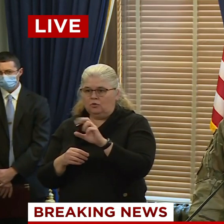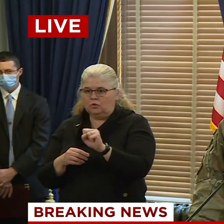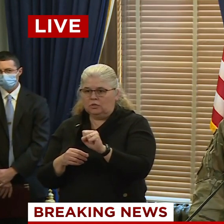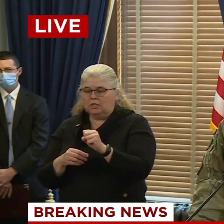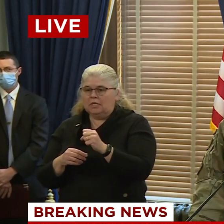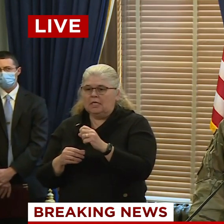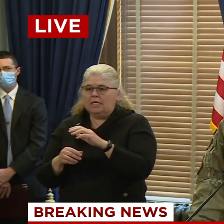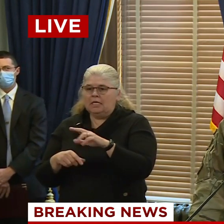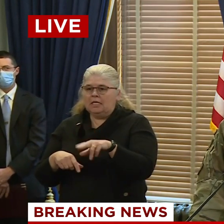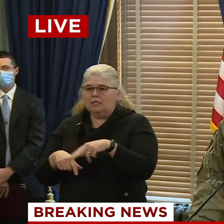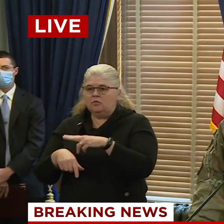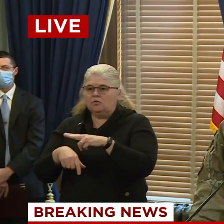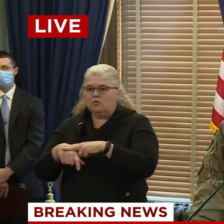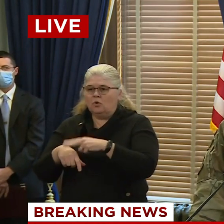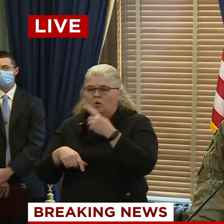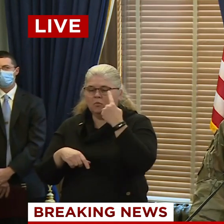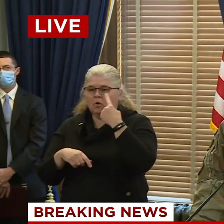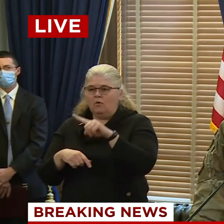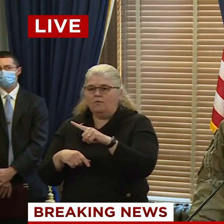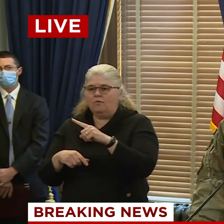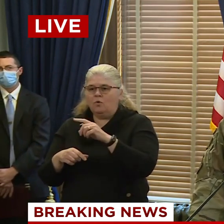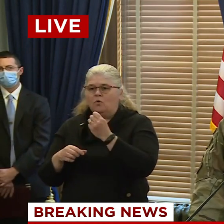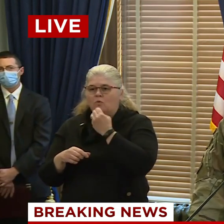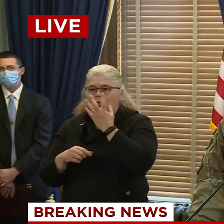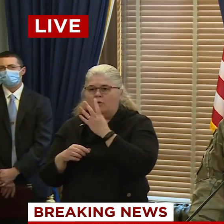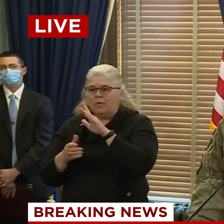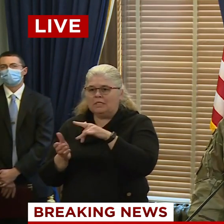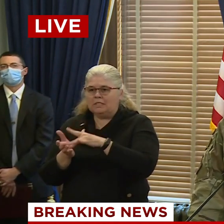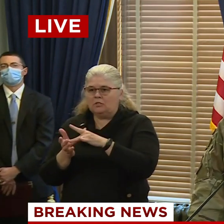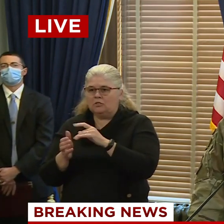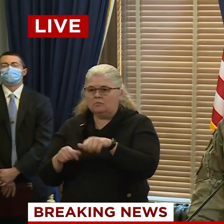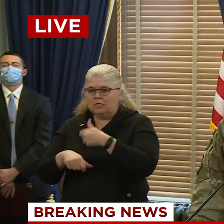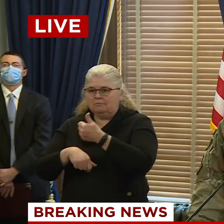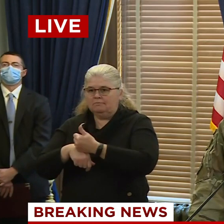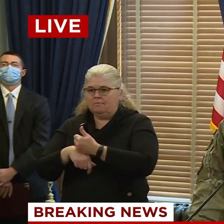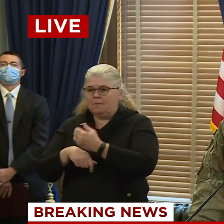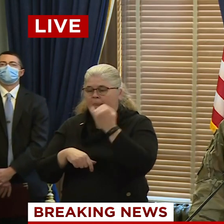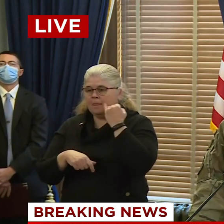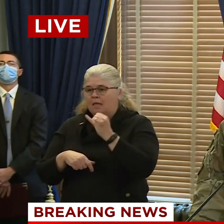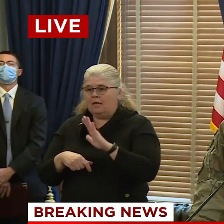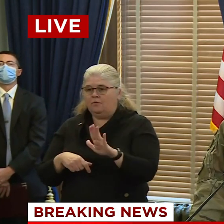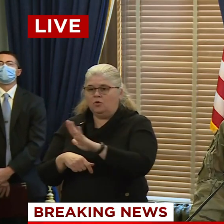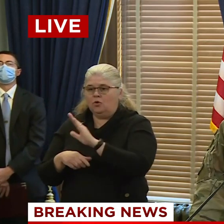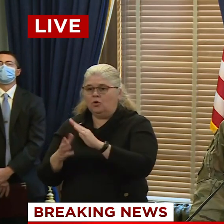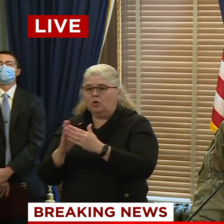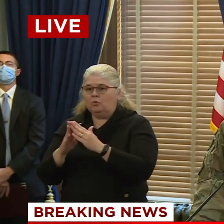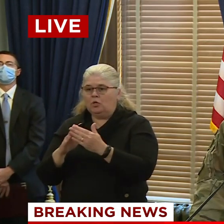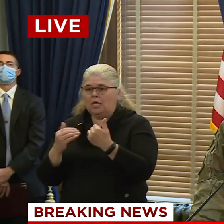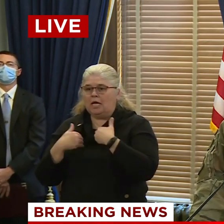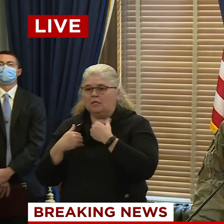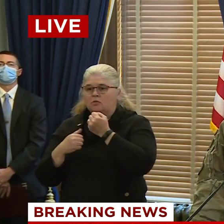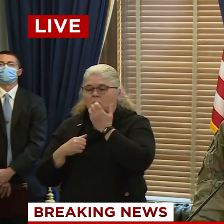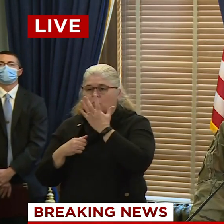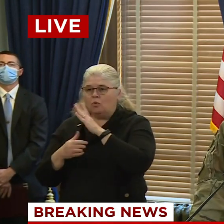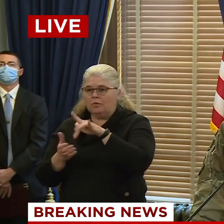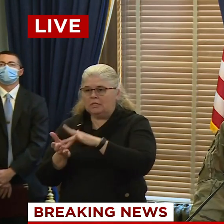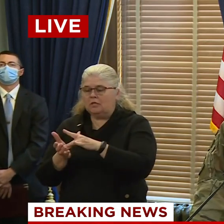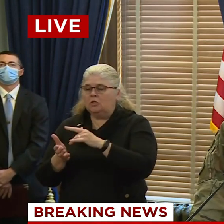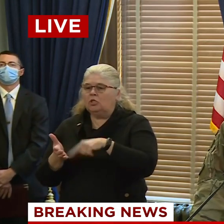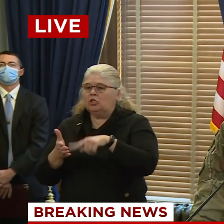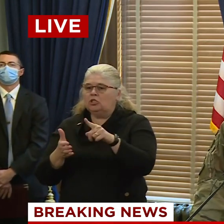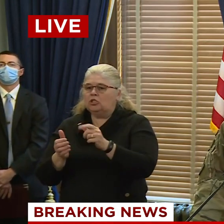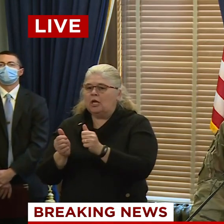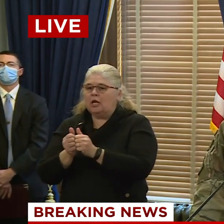have warming centers when there's extreme cold going on. So if you're one of those communities that has warming centers available, check with your local resources to